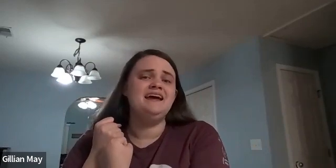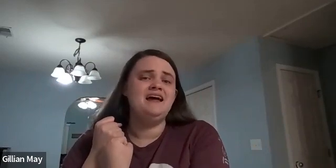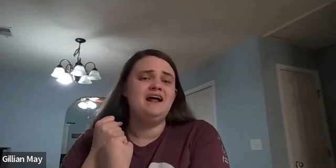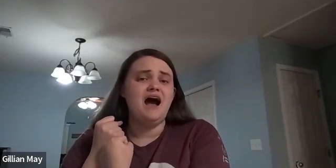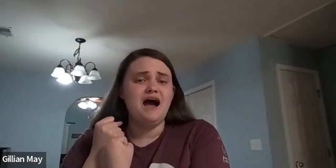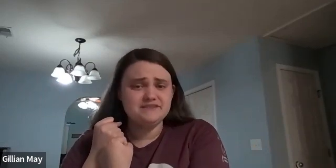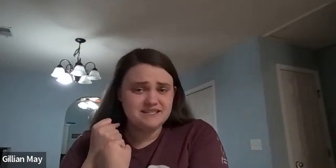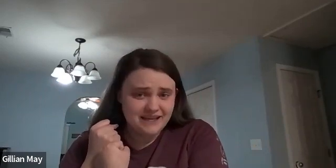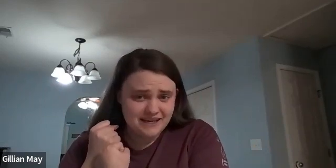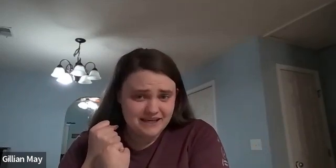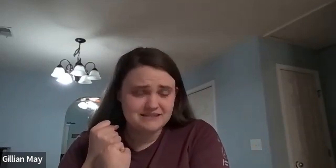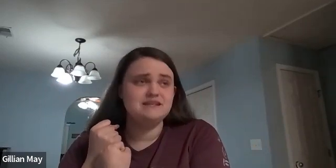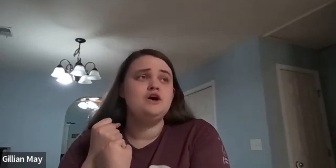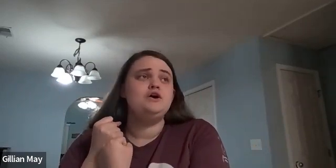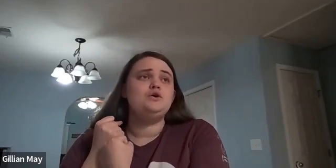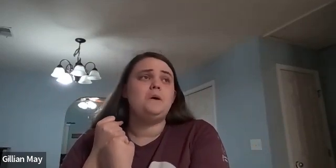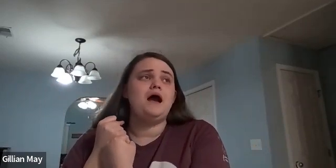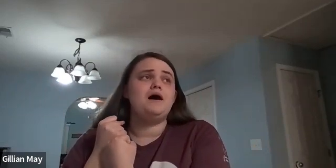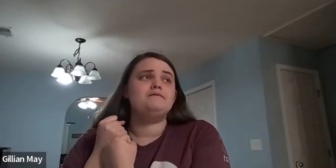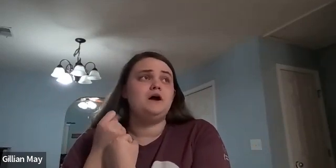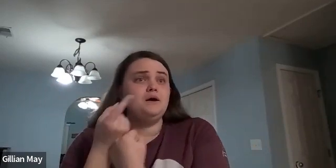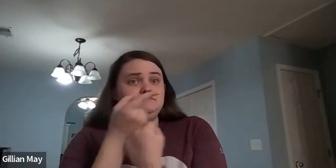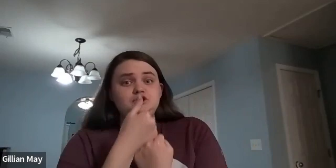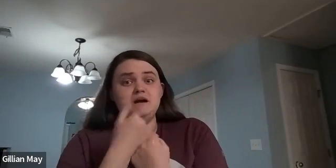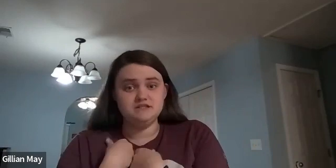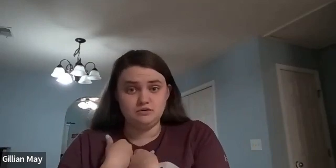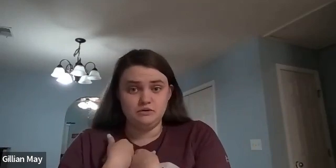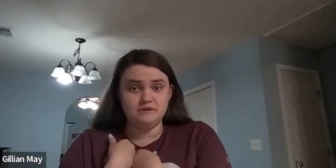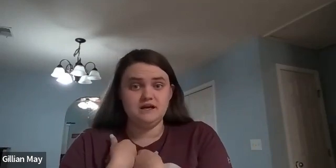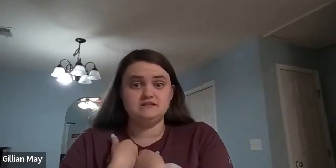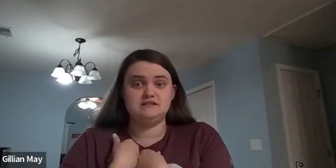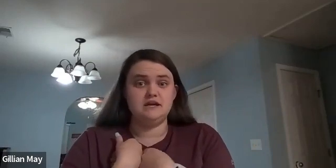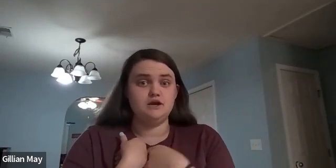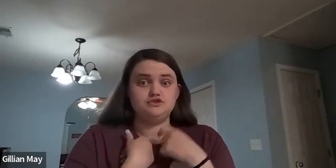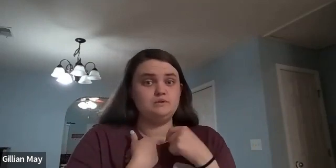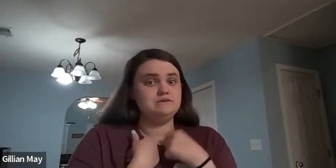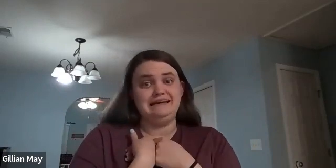And I've seen kids who have come to my school because their school was like,